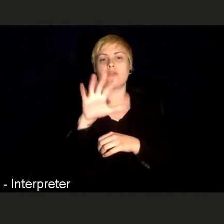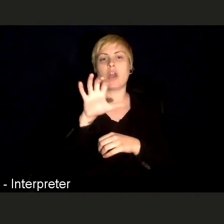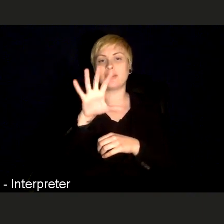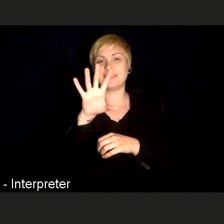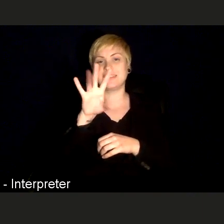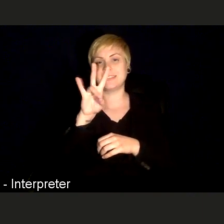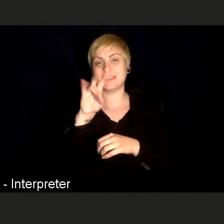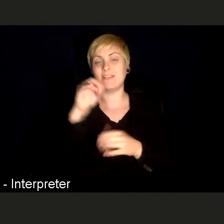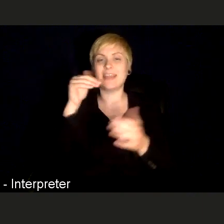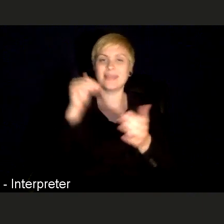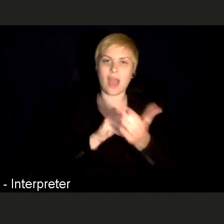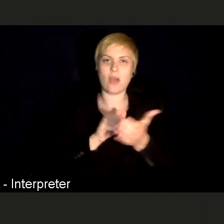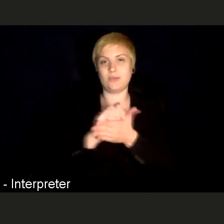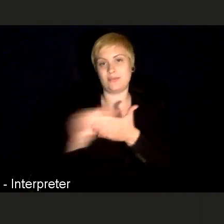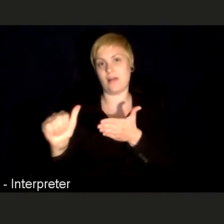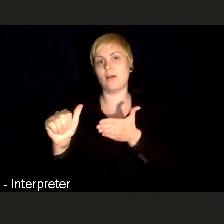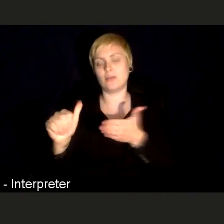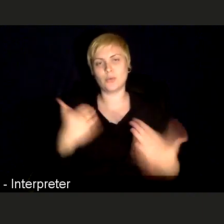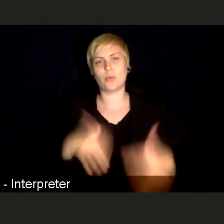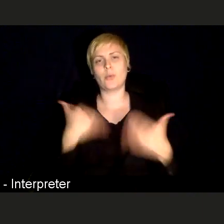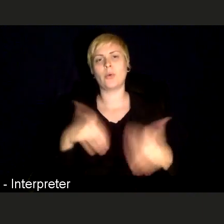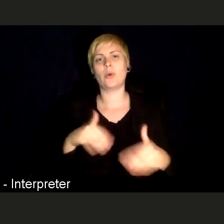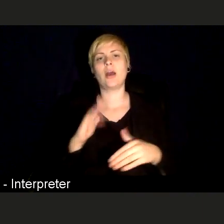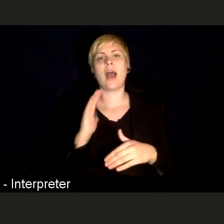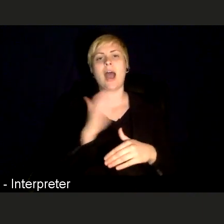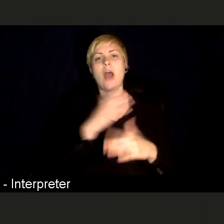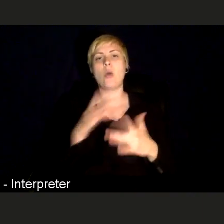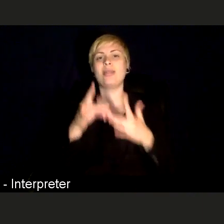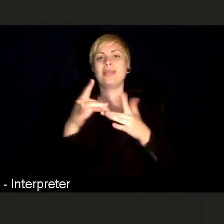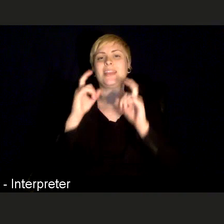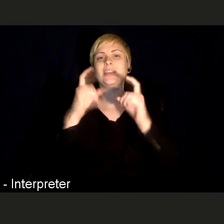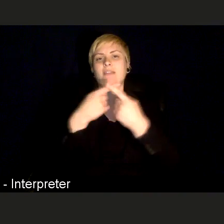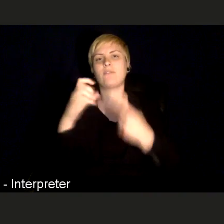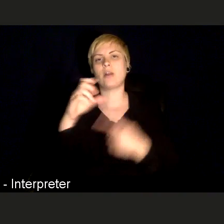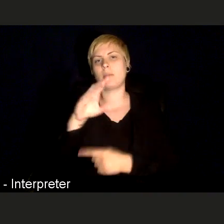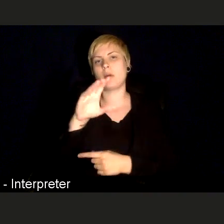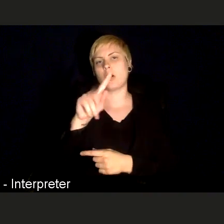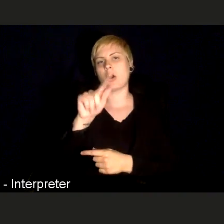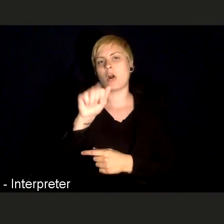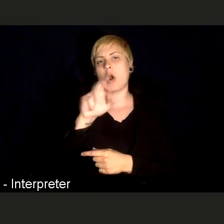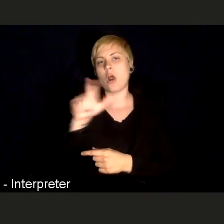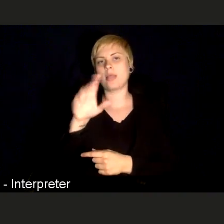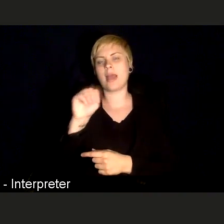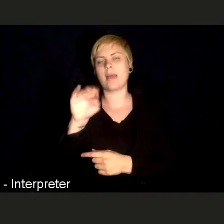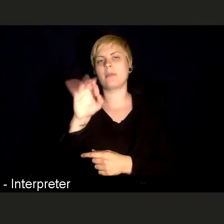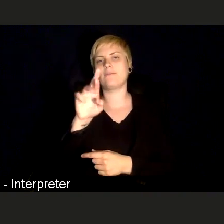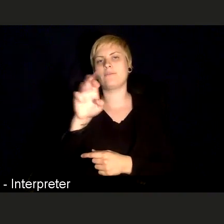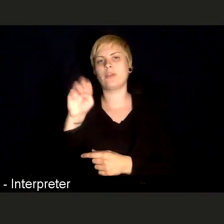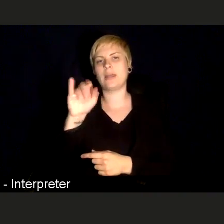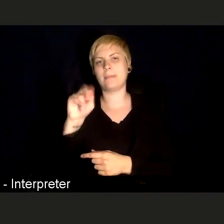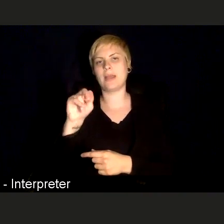$370,000 in it. Our lead gift was from the Carl M. Freeman Foundation, a gift of